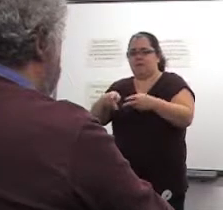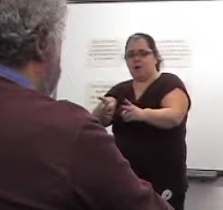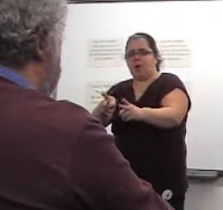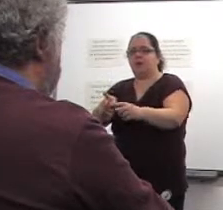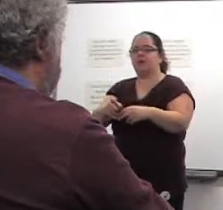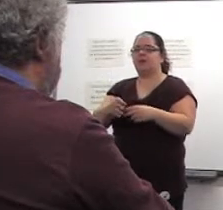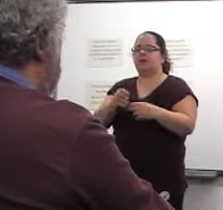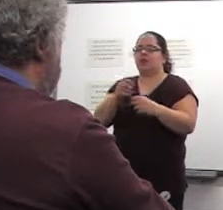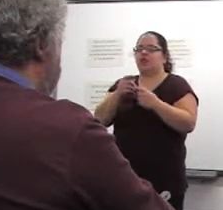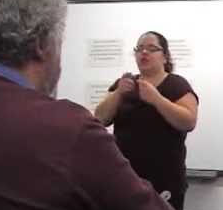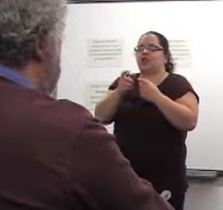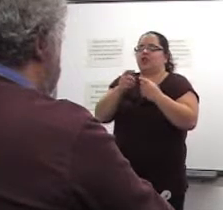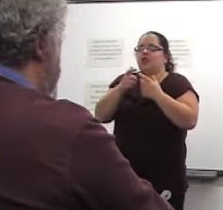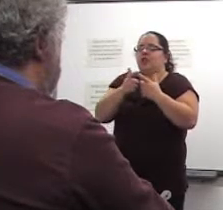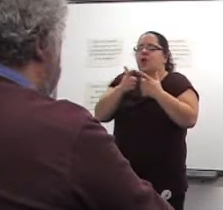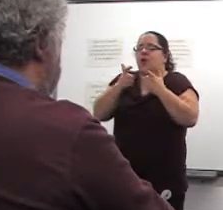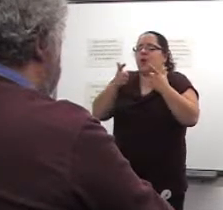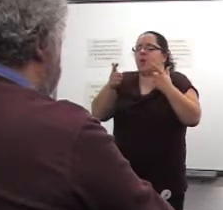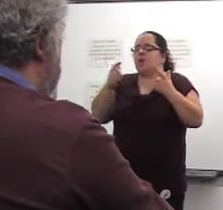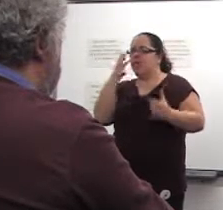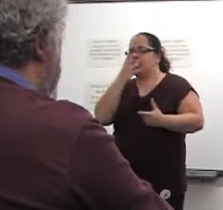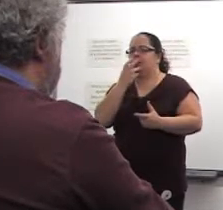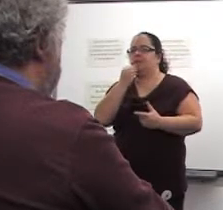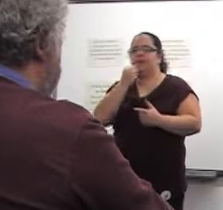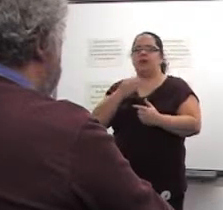"So beautiful."